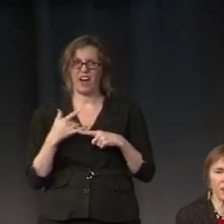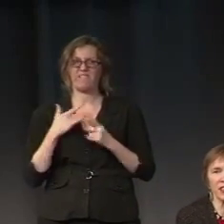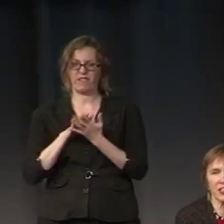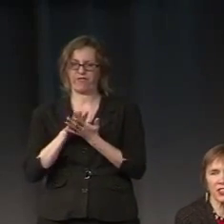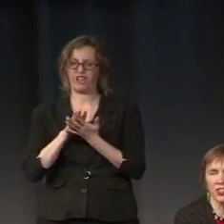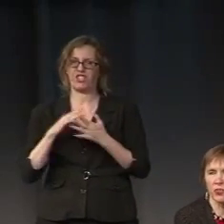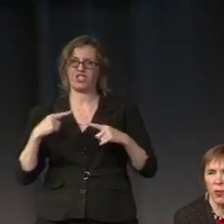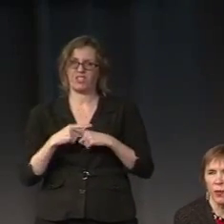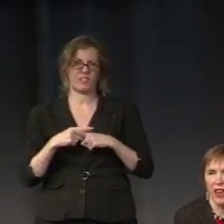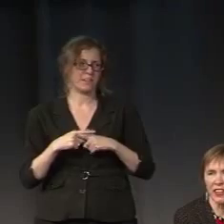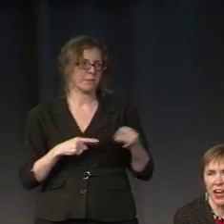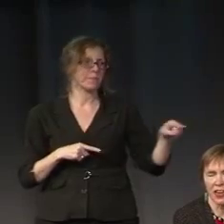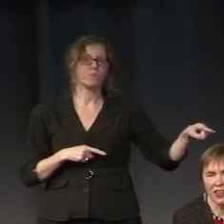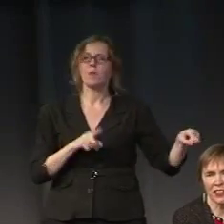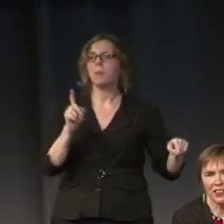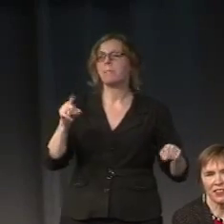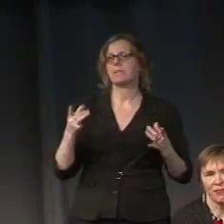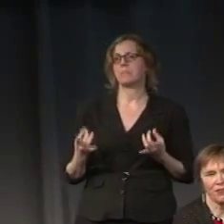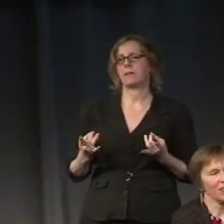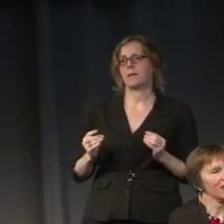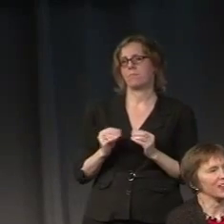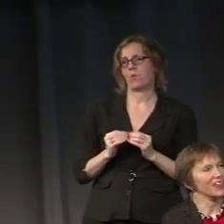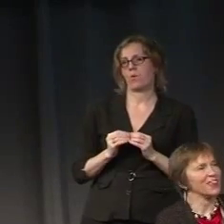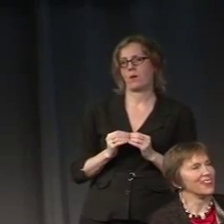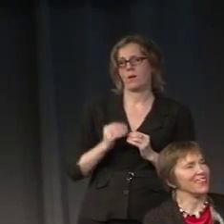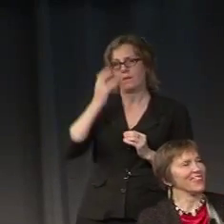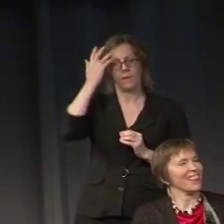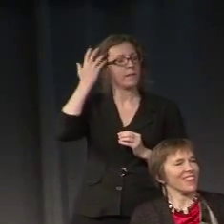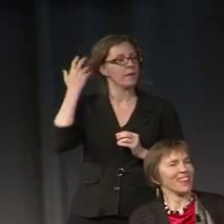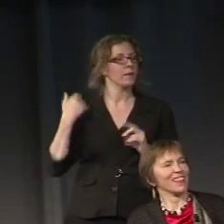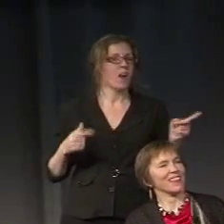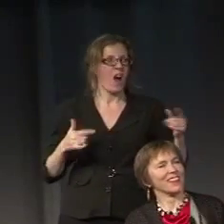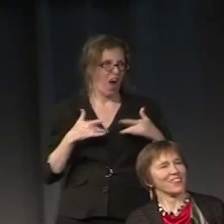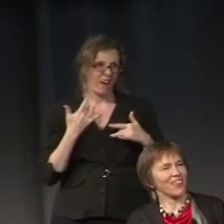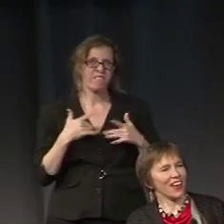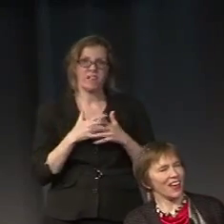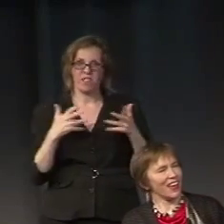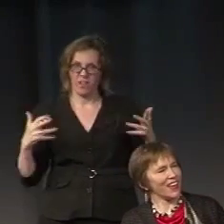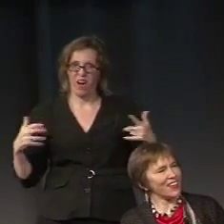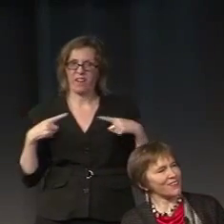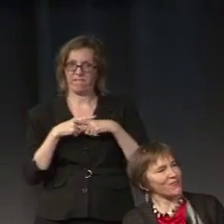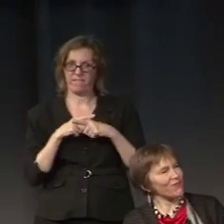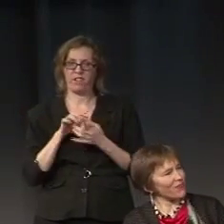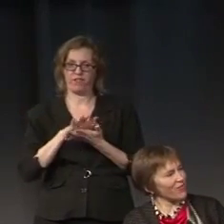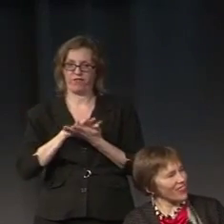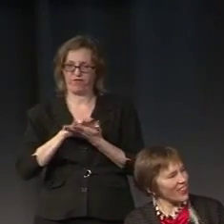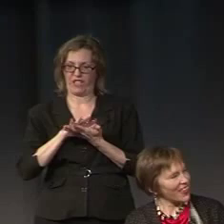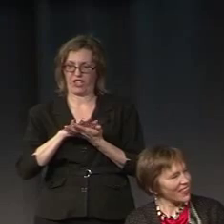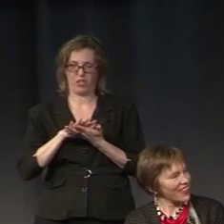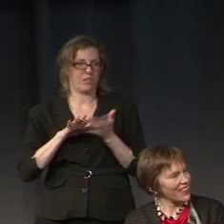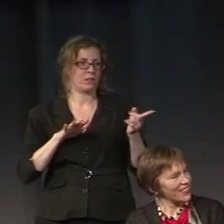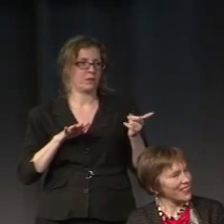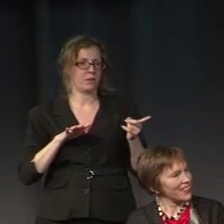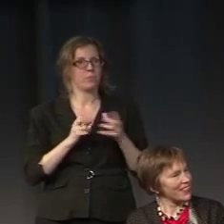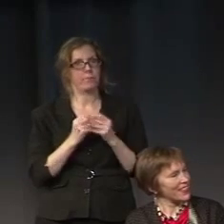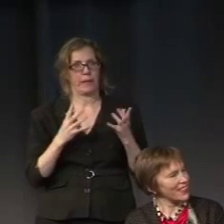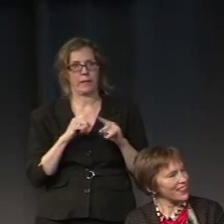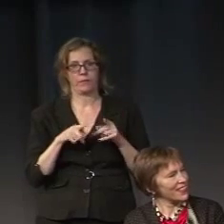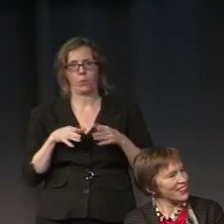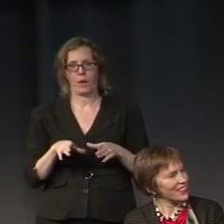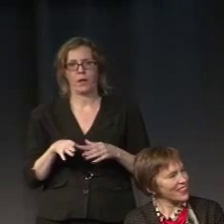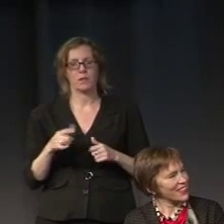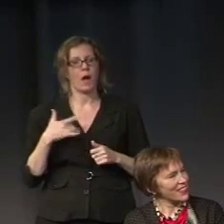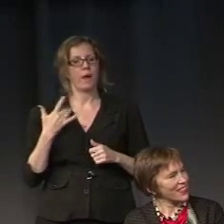think Bevel needs to do more meditating. Yeah, no, I feel lots of friction. I feel friction in lots of ways. So I would start by saying I